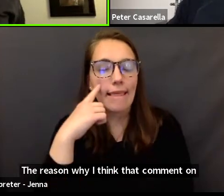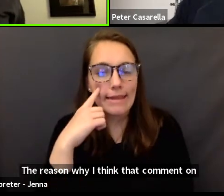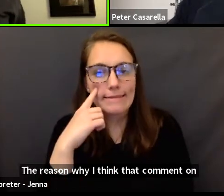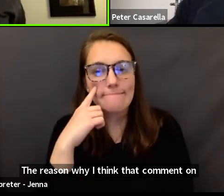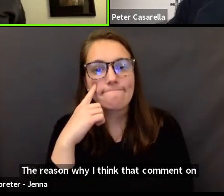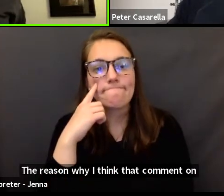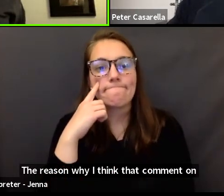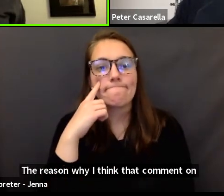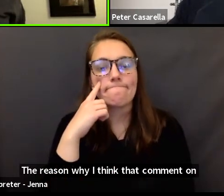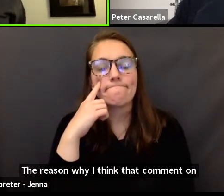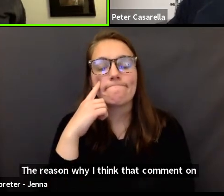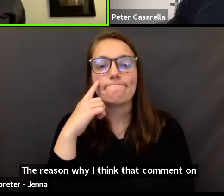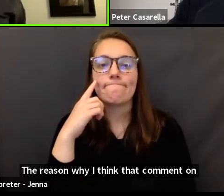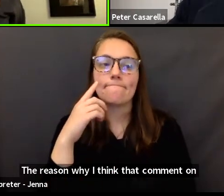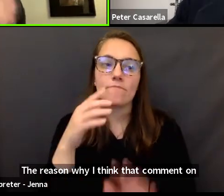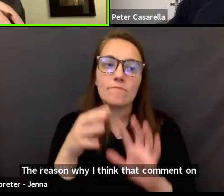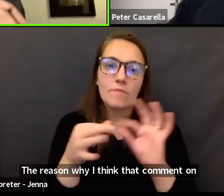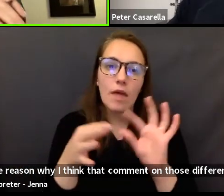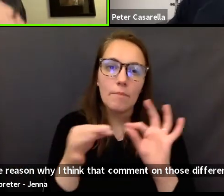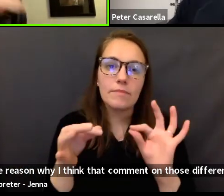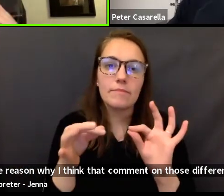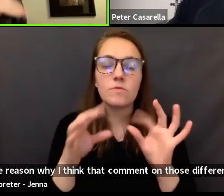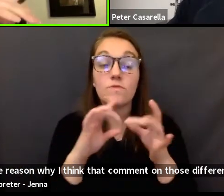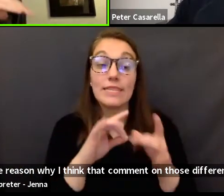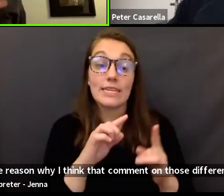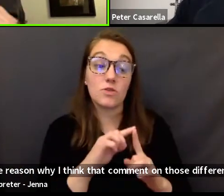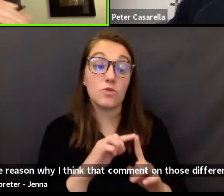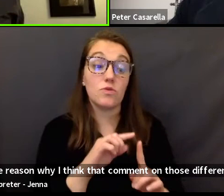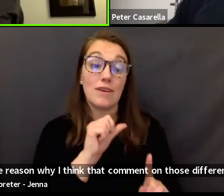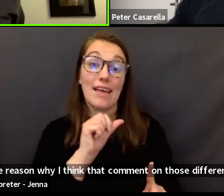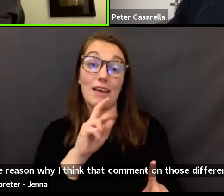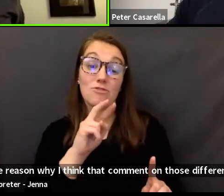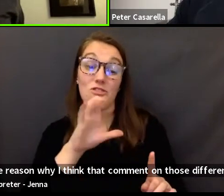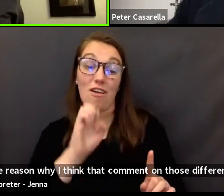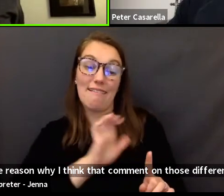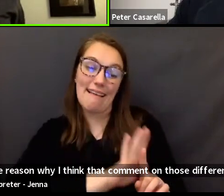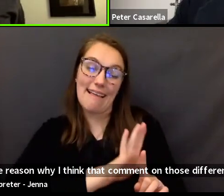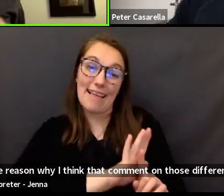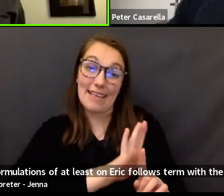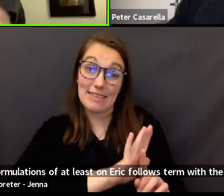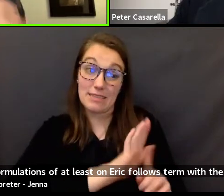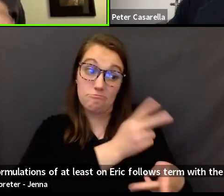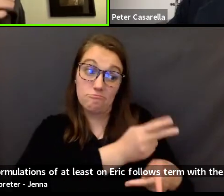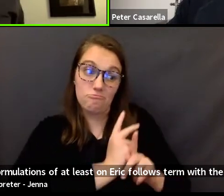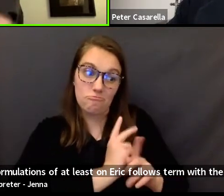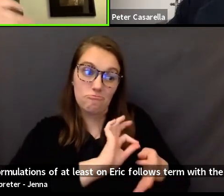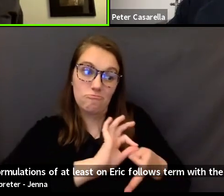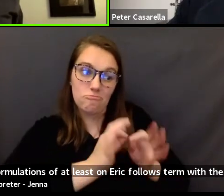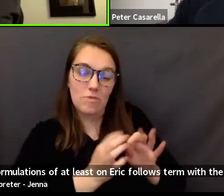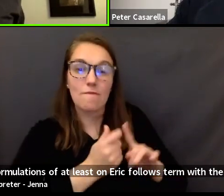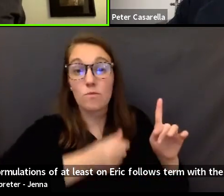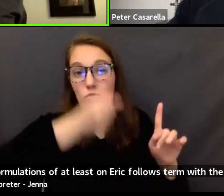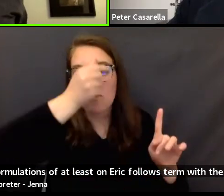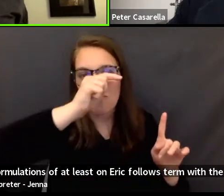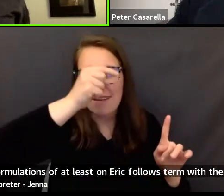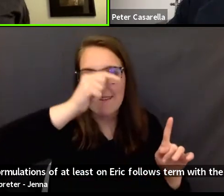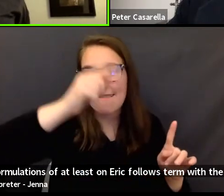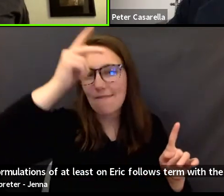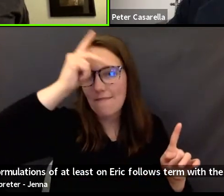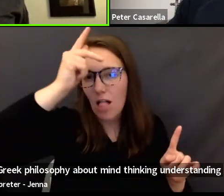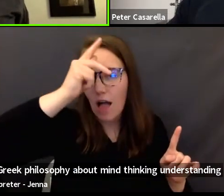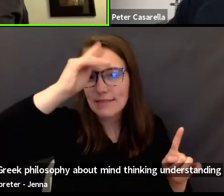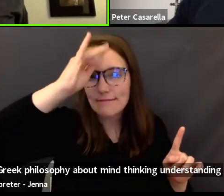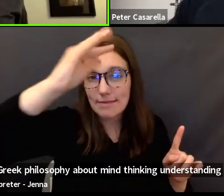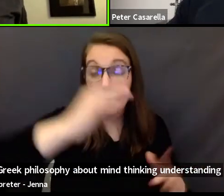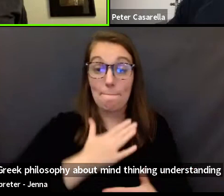different formulations of, at least on Aristotle's term within Greek philosophy of about mind, thinking, understanding, knowledge,